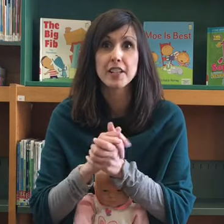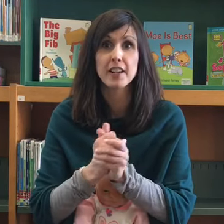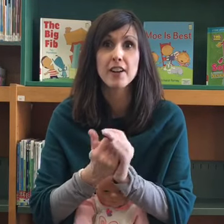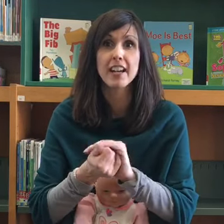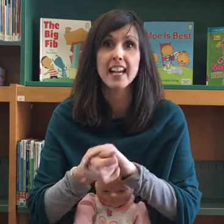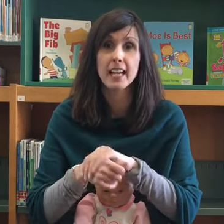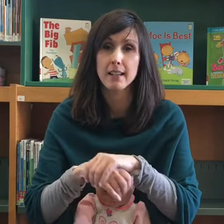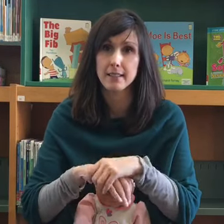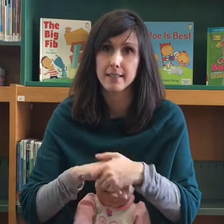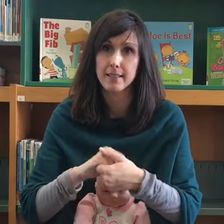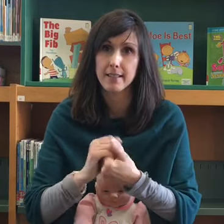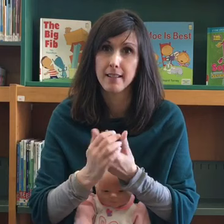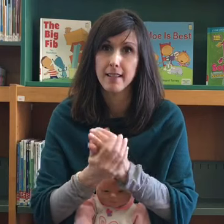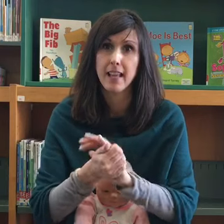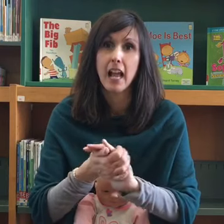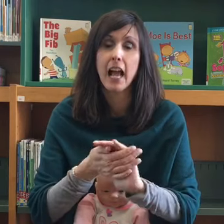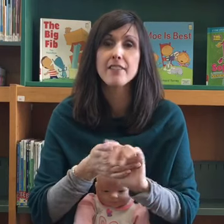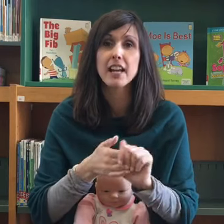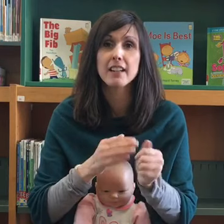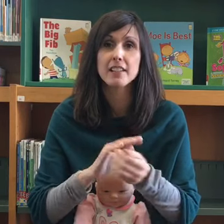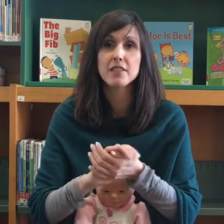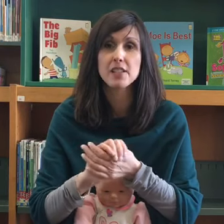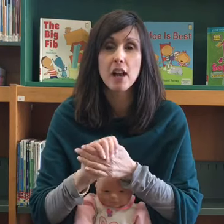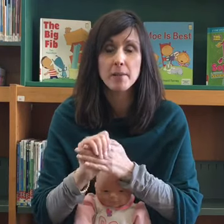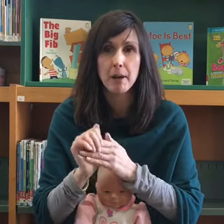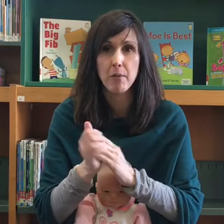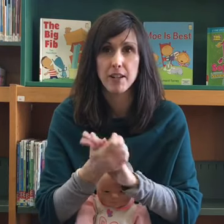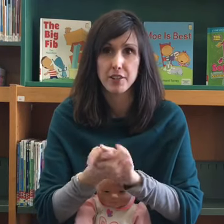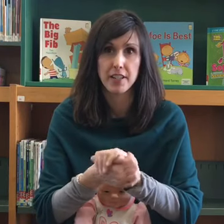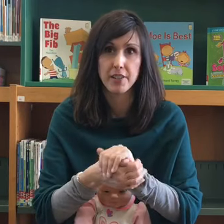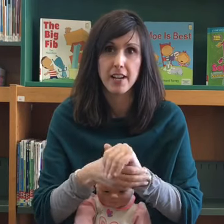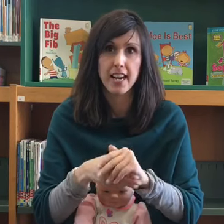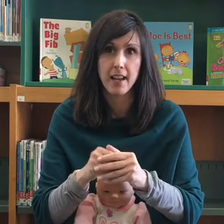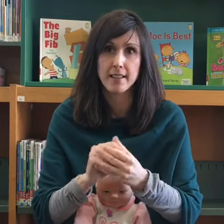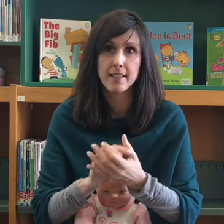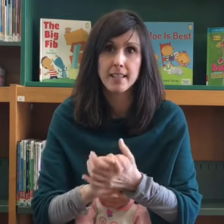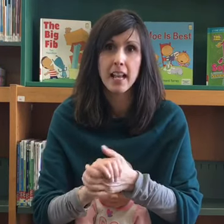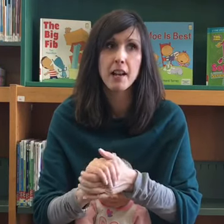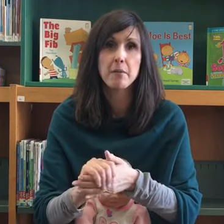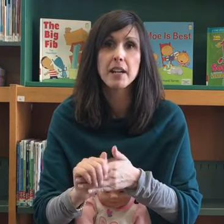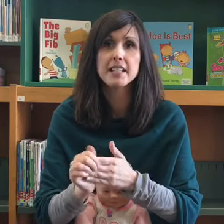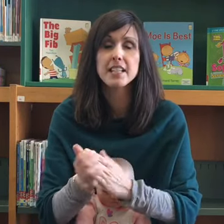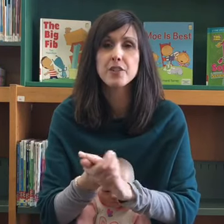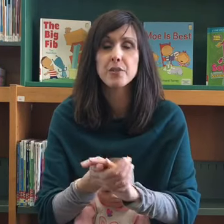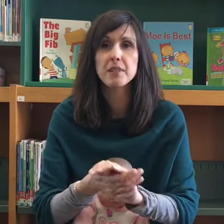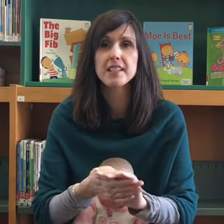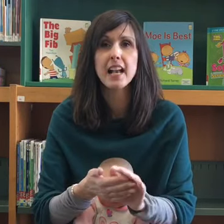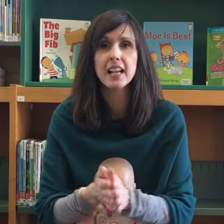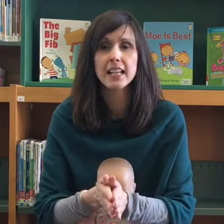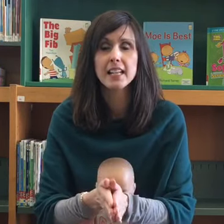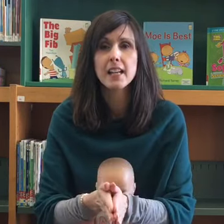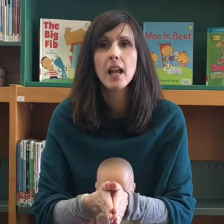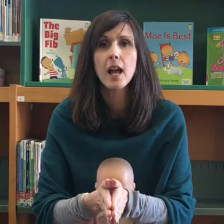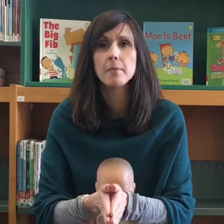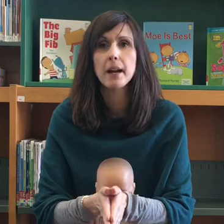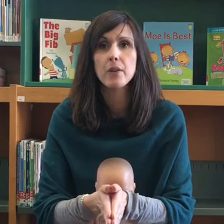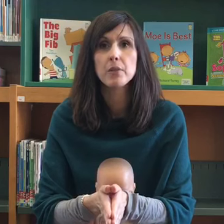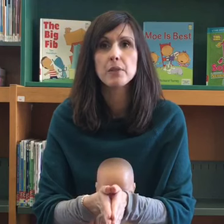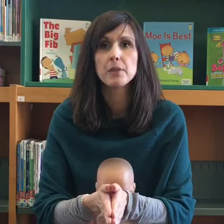our hands. I've got a little song about washing your hands, and I want to teach you a sign about that